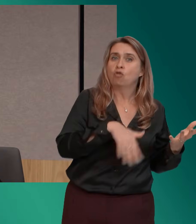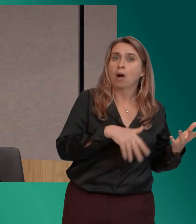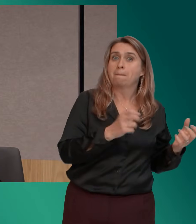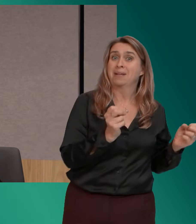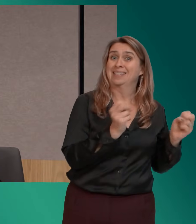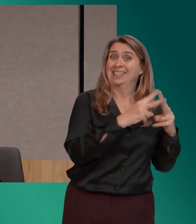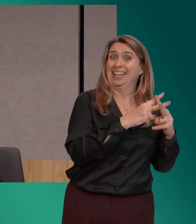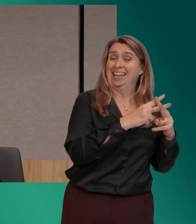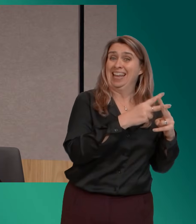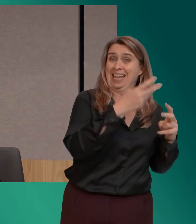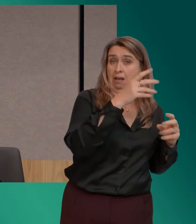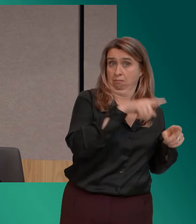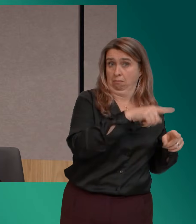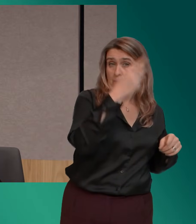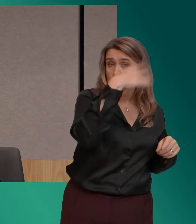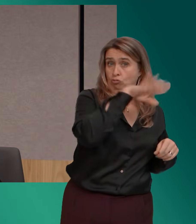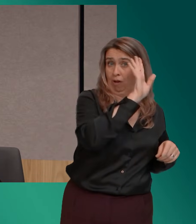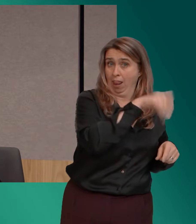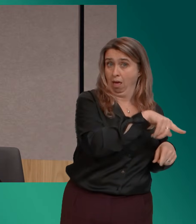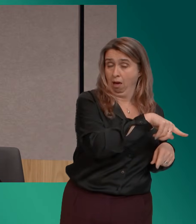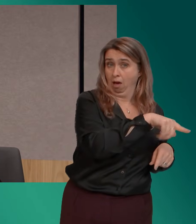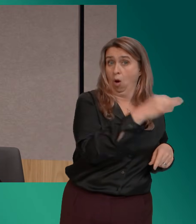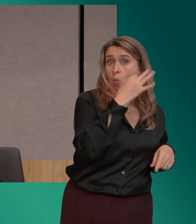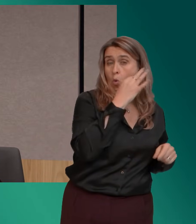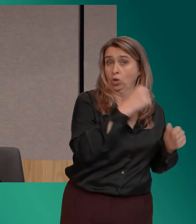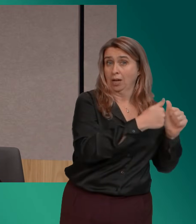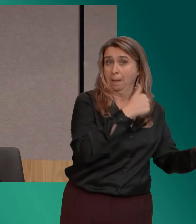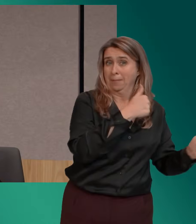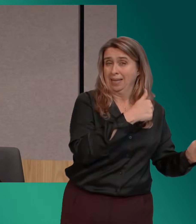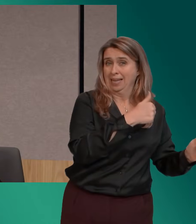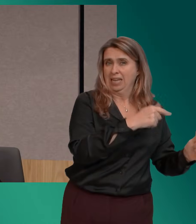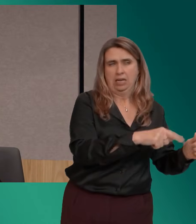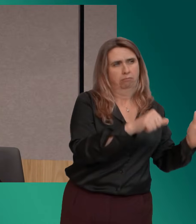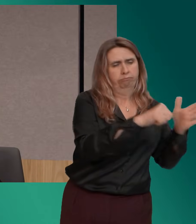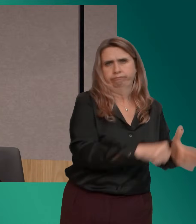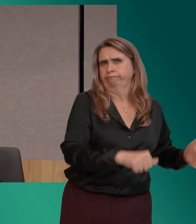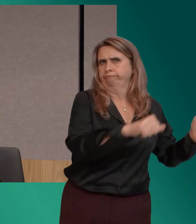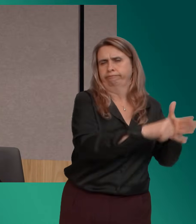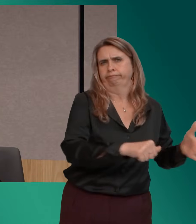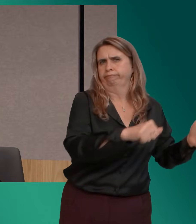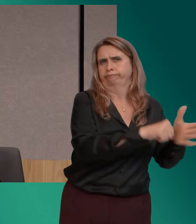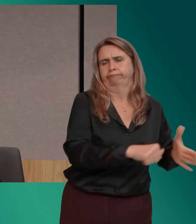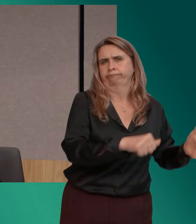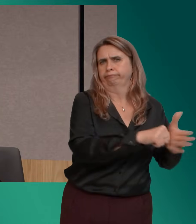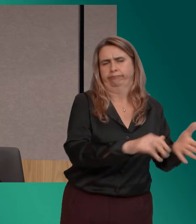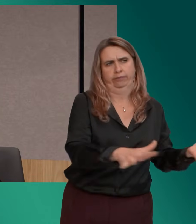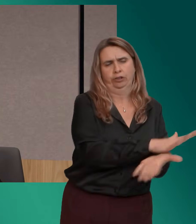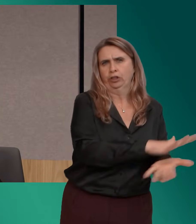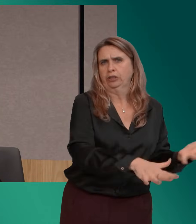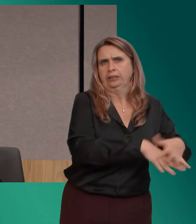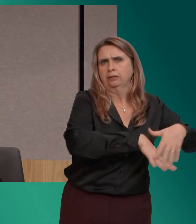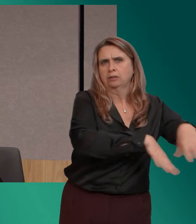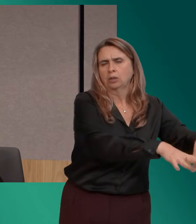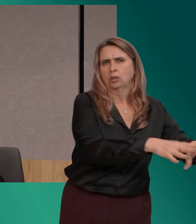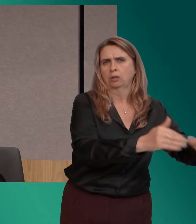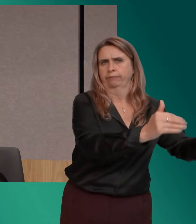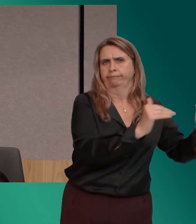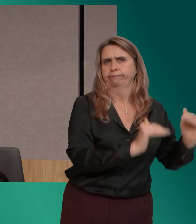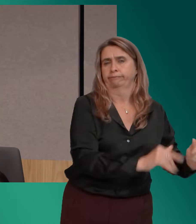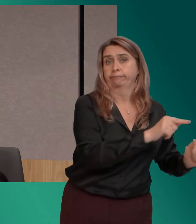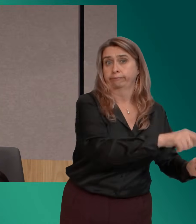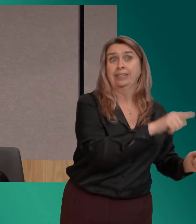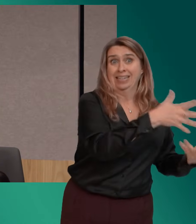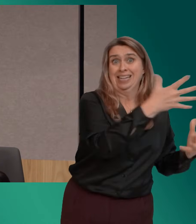another large water company that has faced ongoing challenges with sewage overflows and water quality,